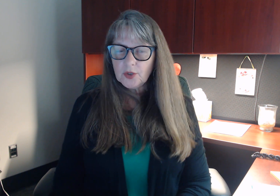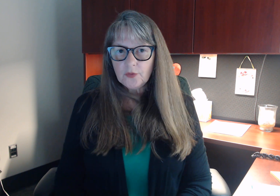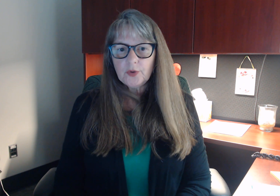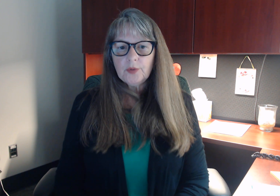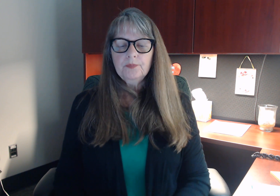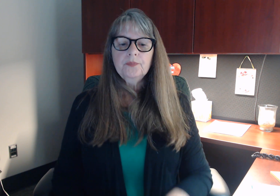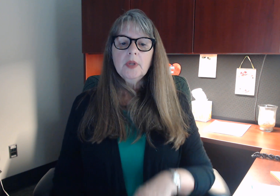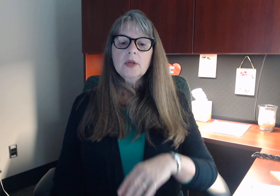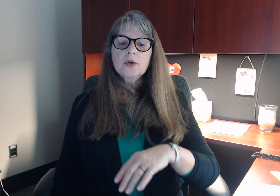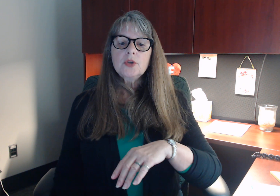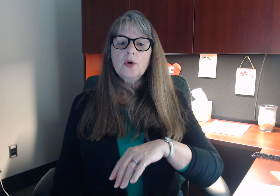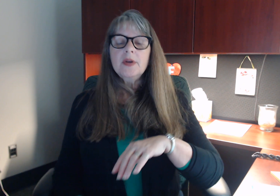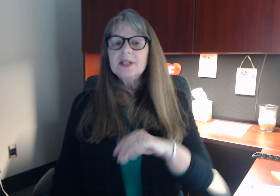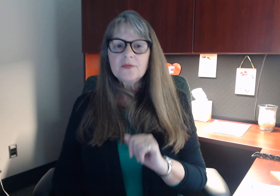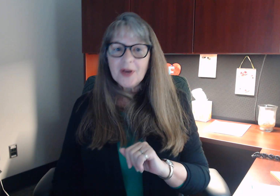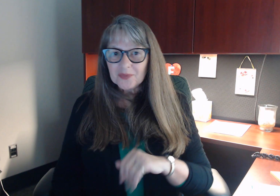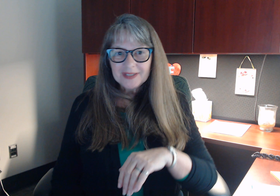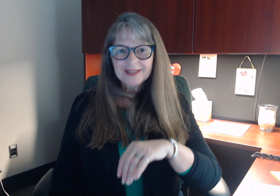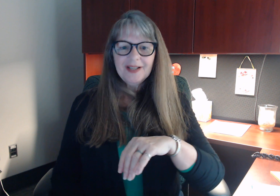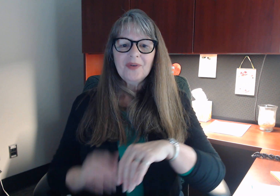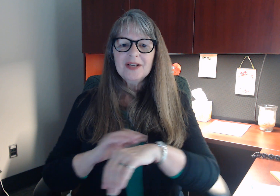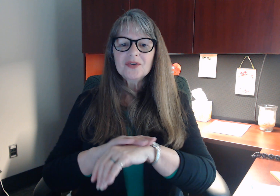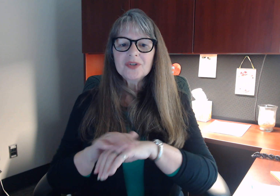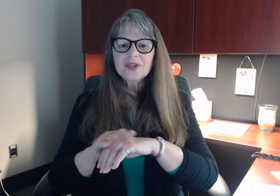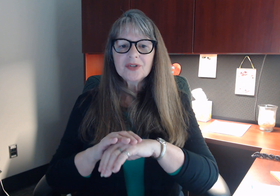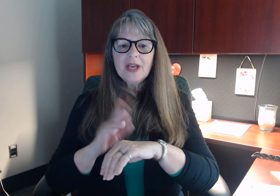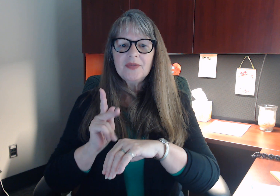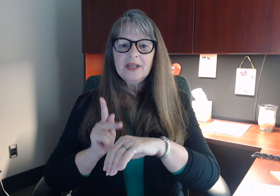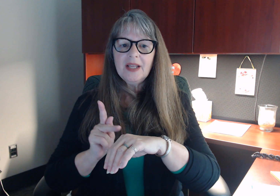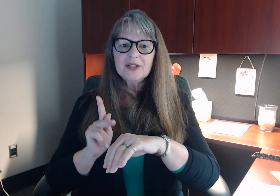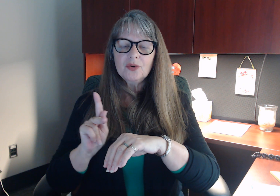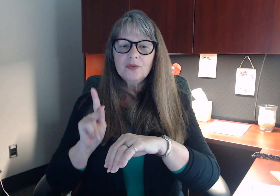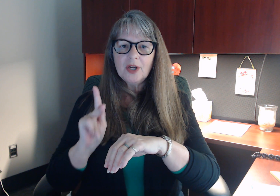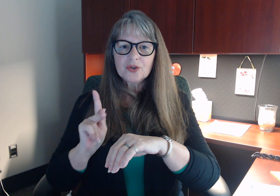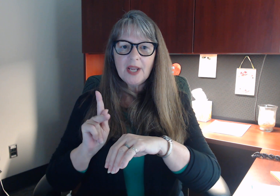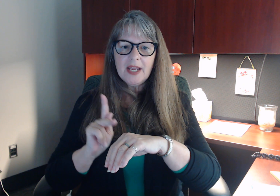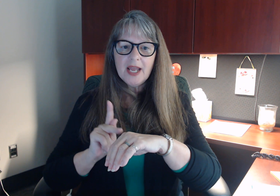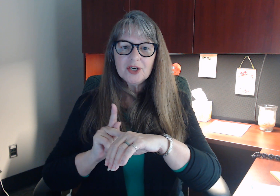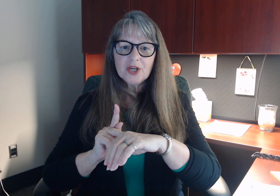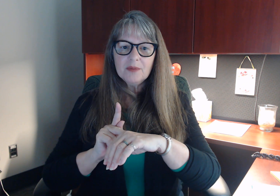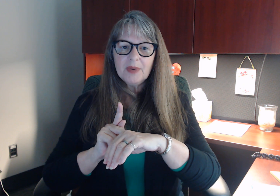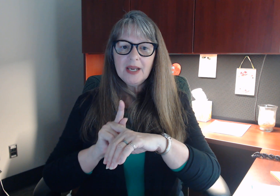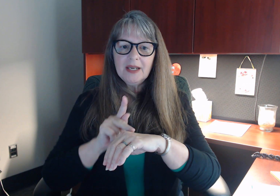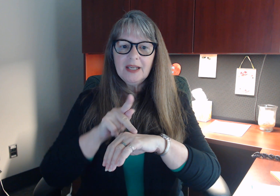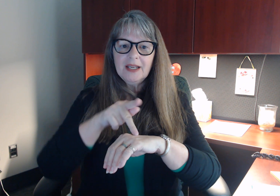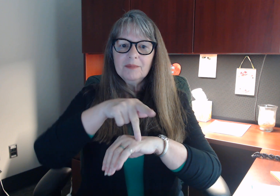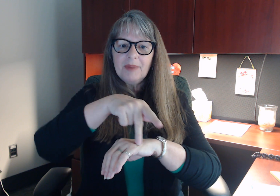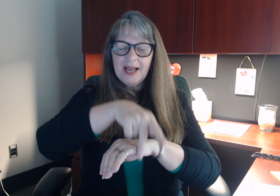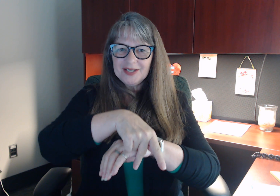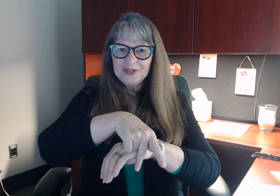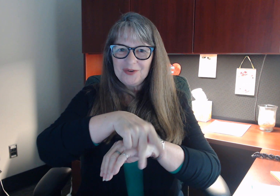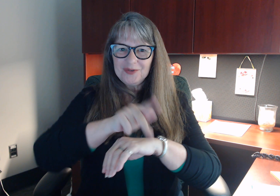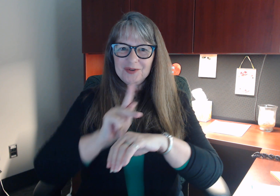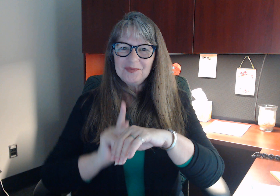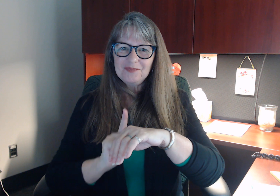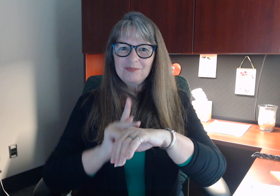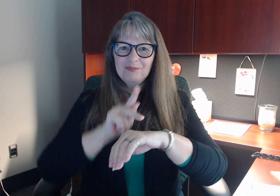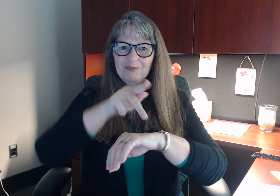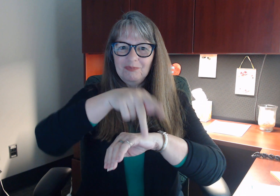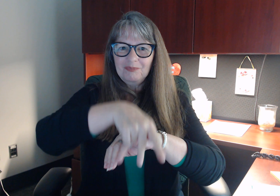Passover. So it's a fun one, right? So this does nothing, and so you've got your K handshake, and it passes over. It's